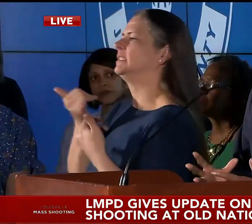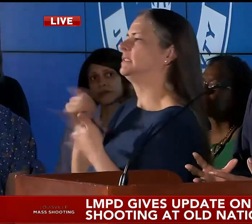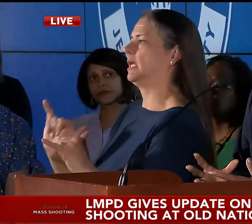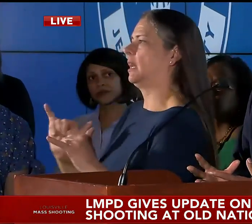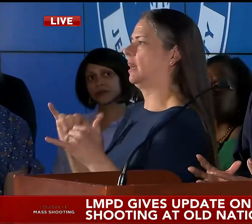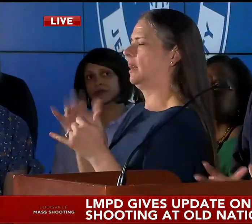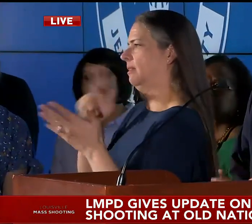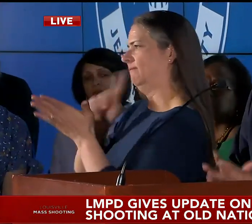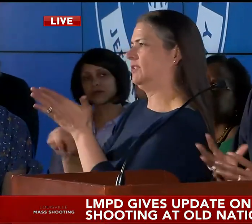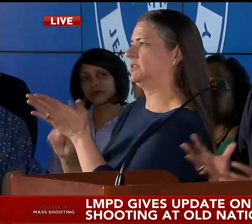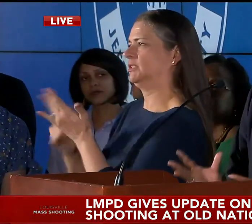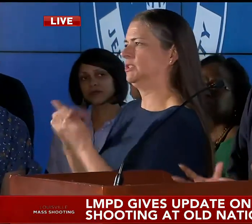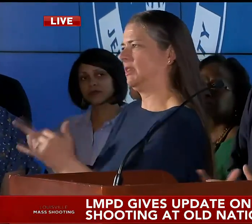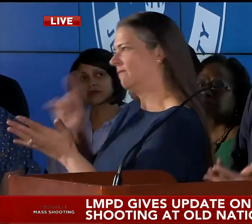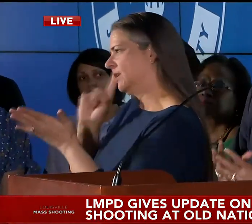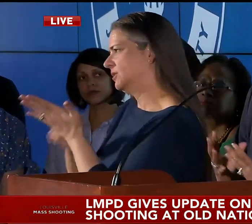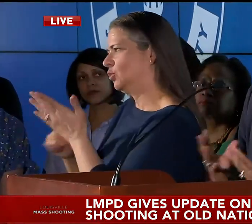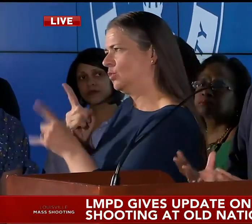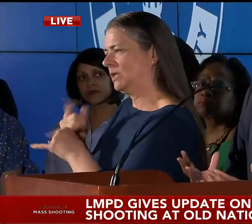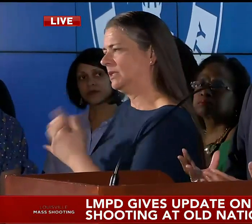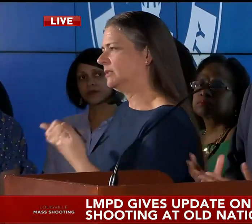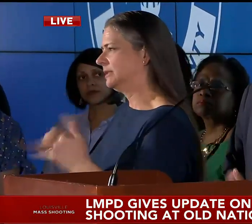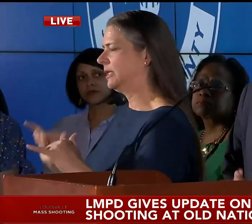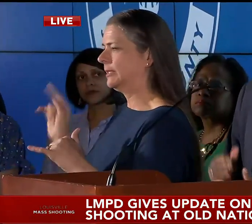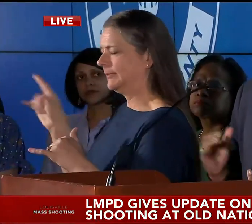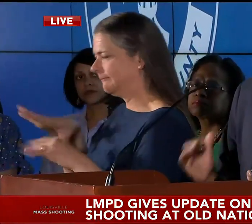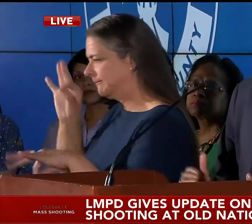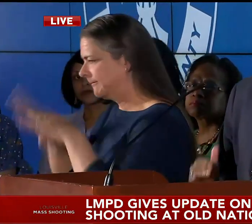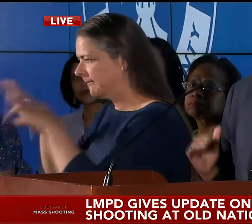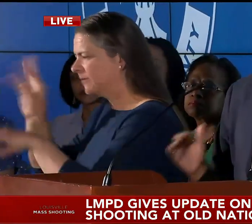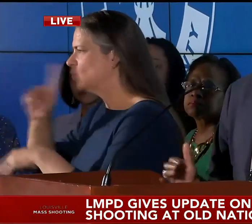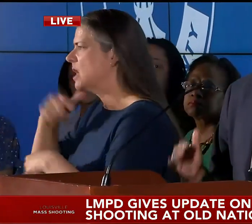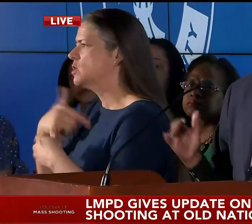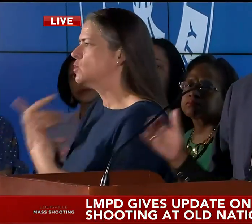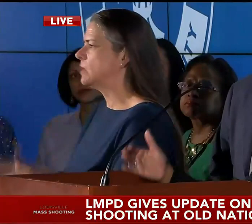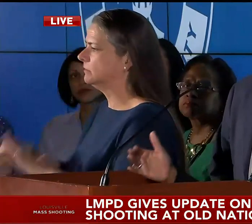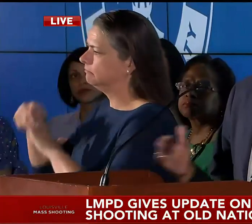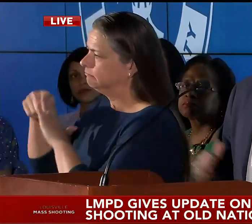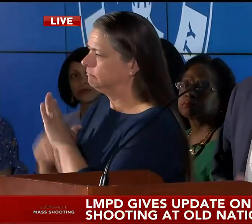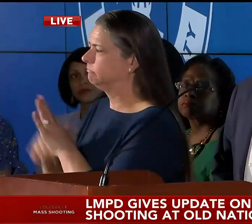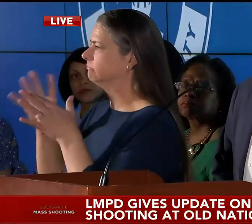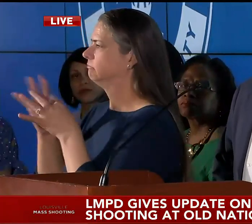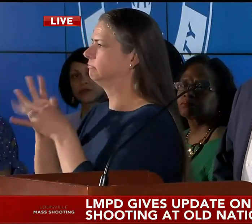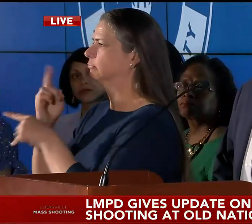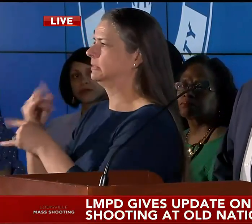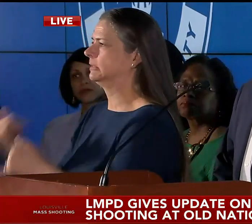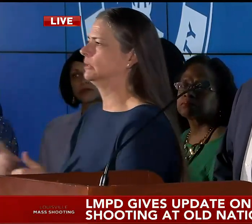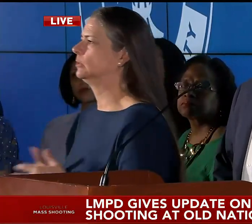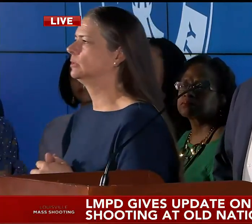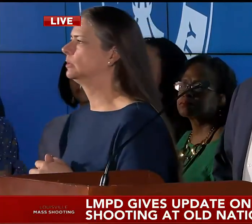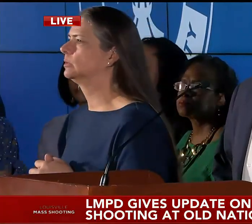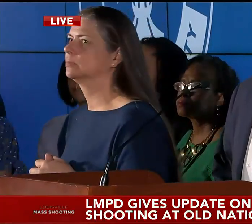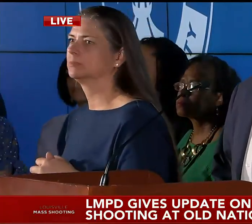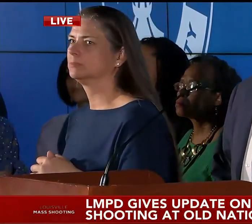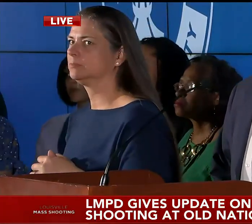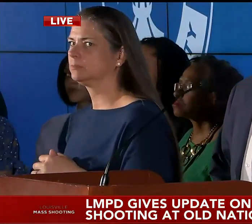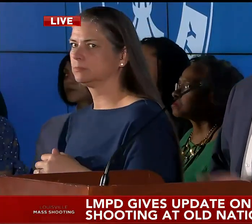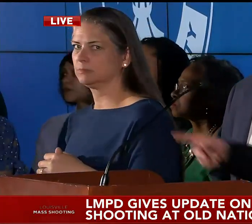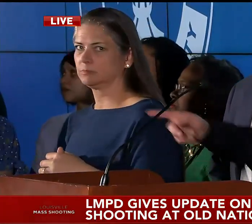ongoing. Within this investigation is still unfolding, and so I don't want to get into any additional particulars at this time.